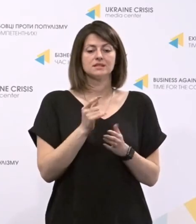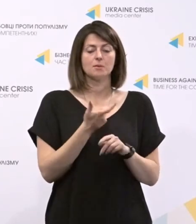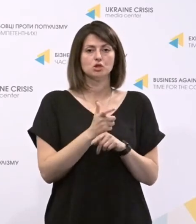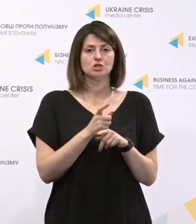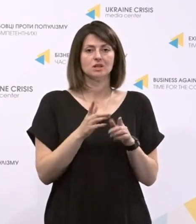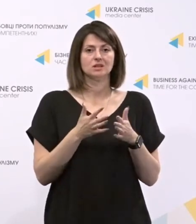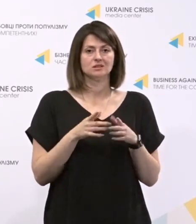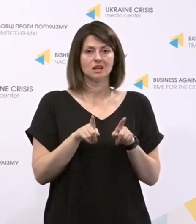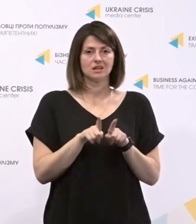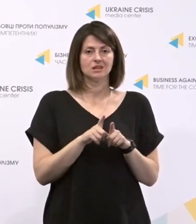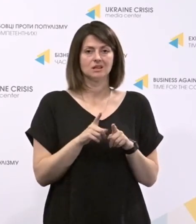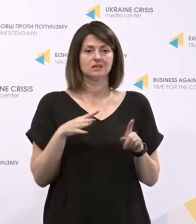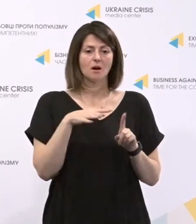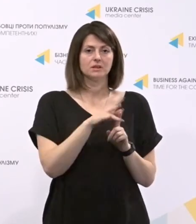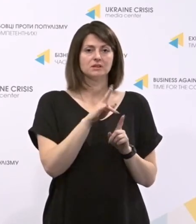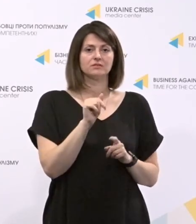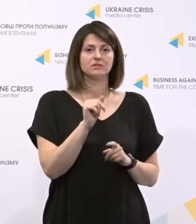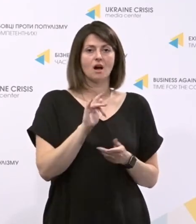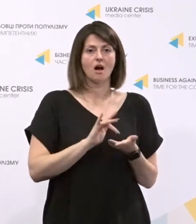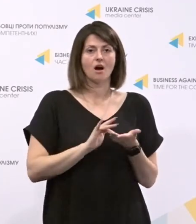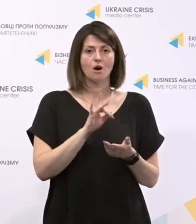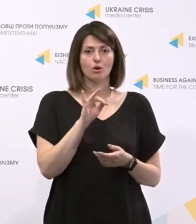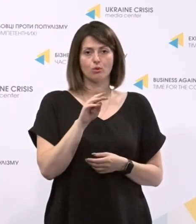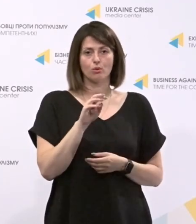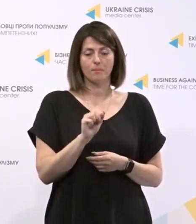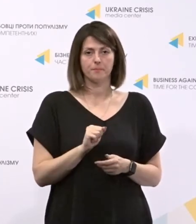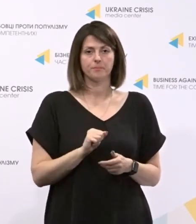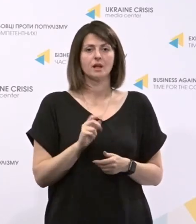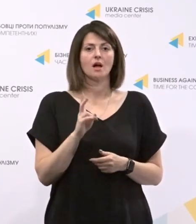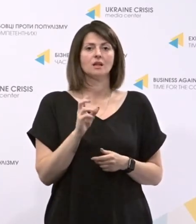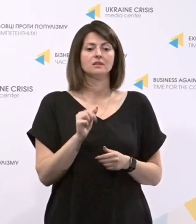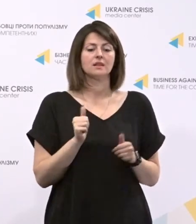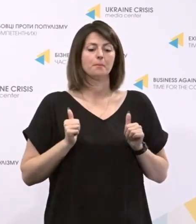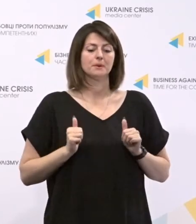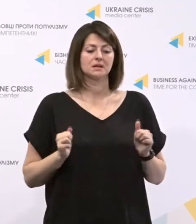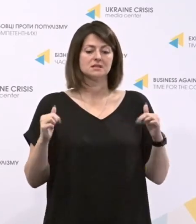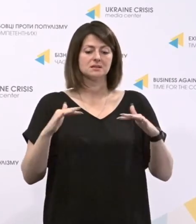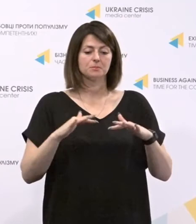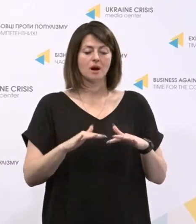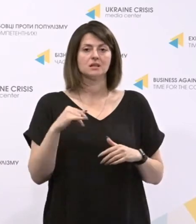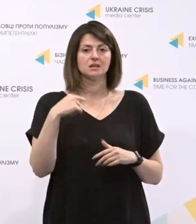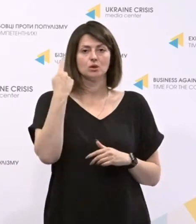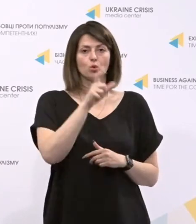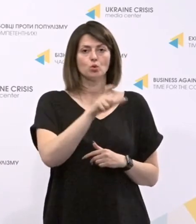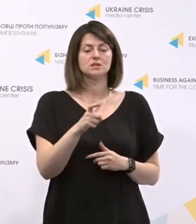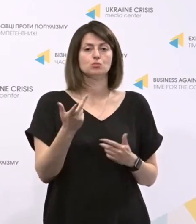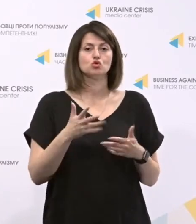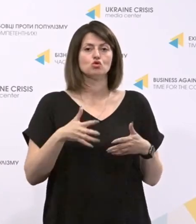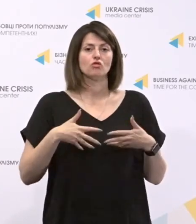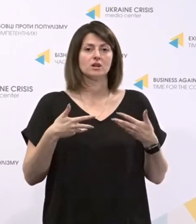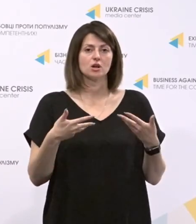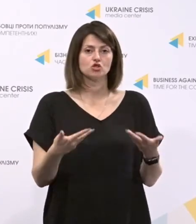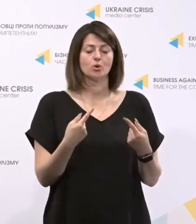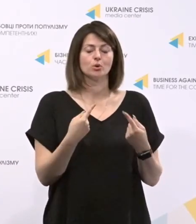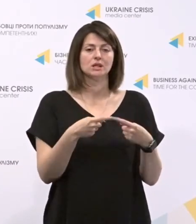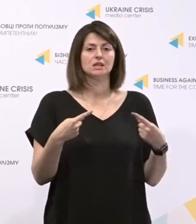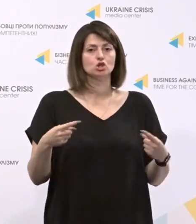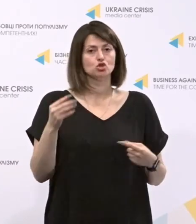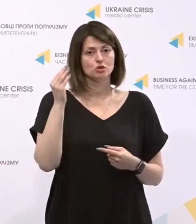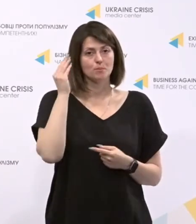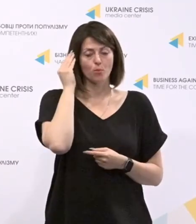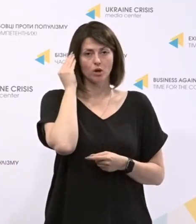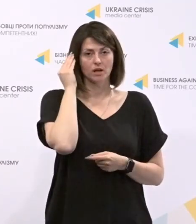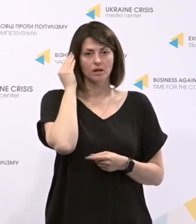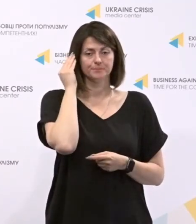and individuals who have expressed a different opinion. These groups appear to feel themselves above